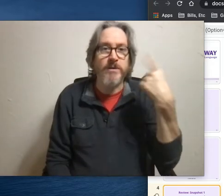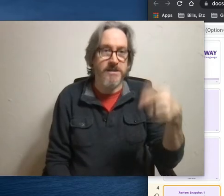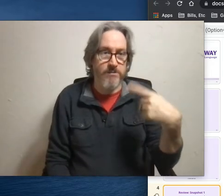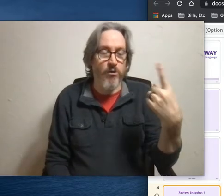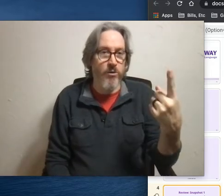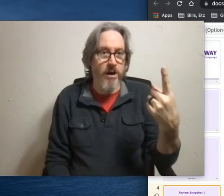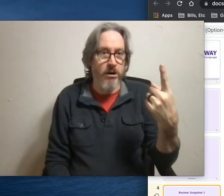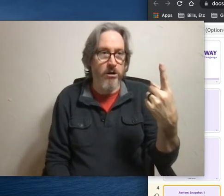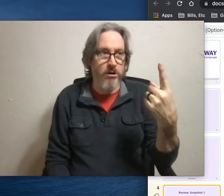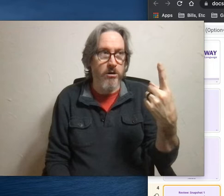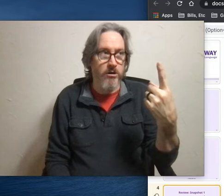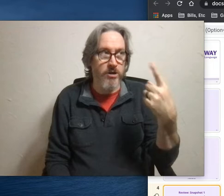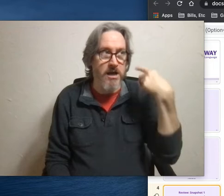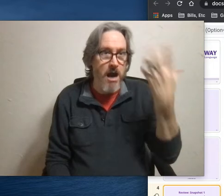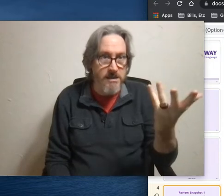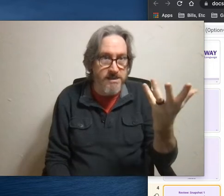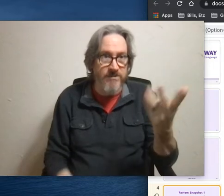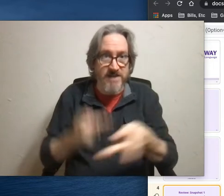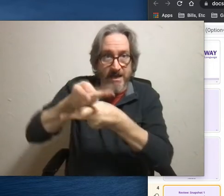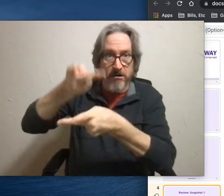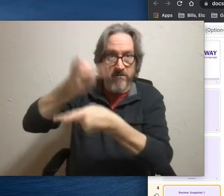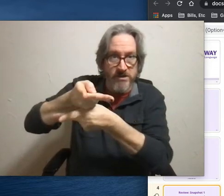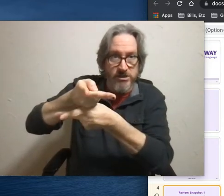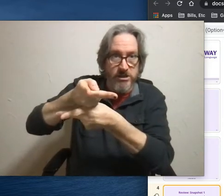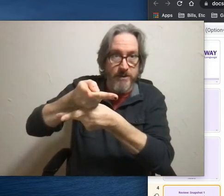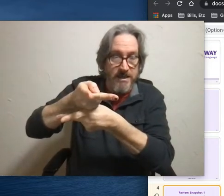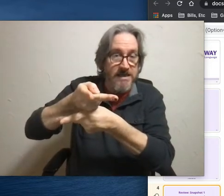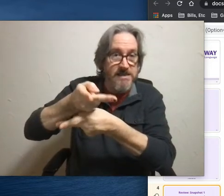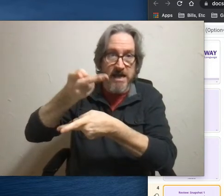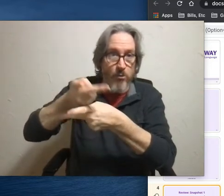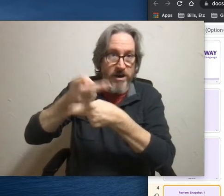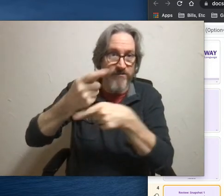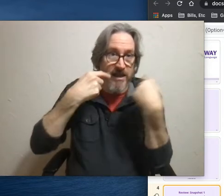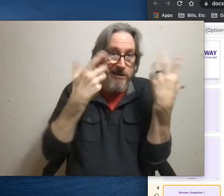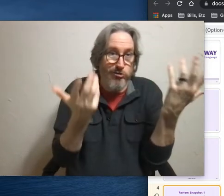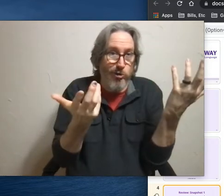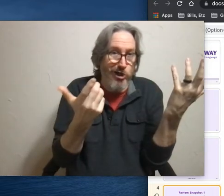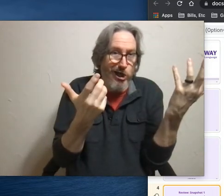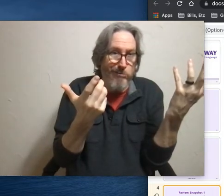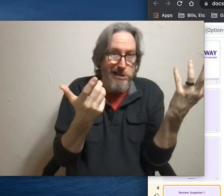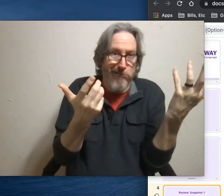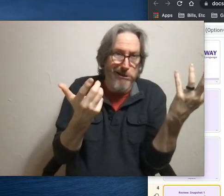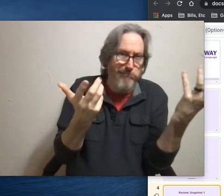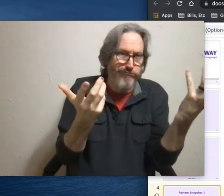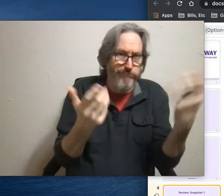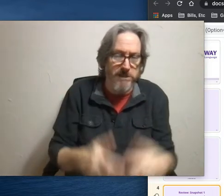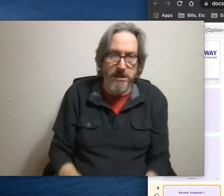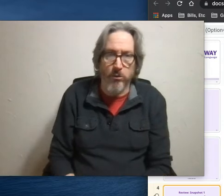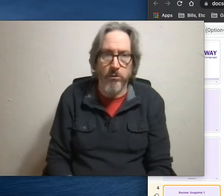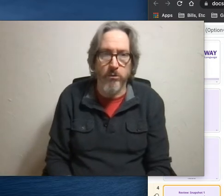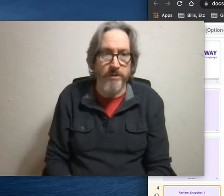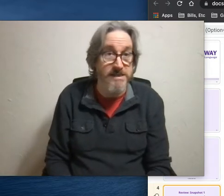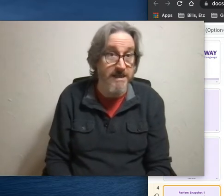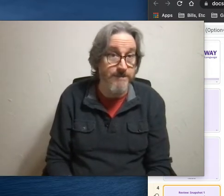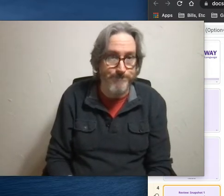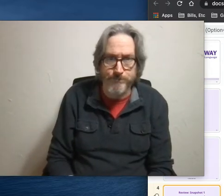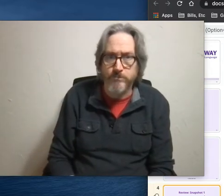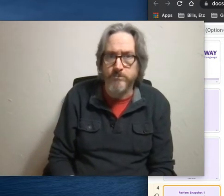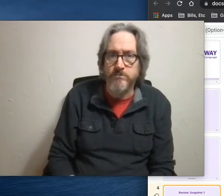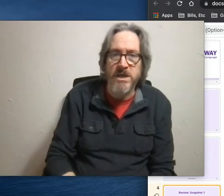Eventually, you'll get to the point where the concept of take care of is just going to be this, and whatever the English word that comes out is will be